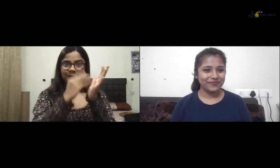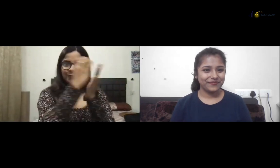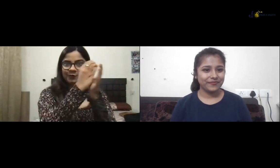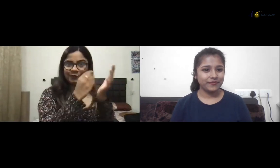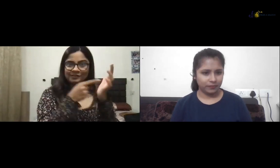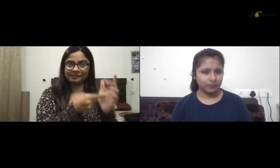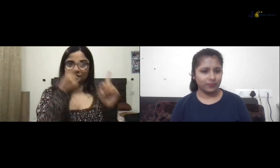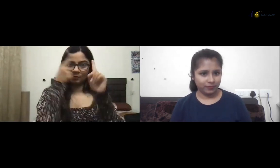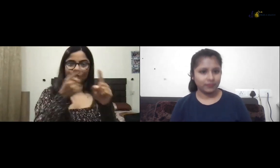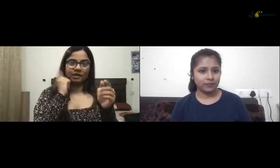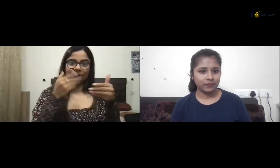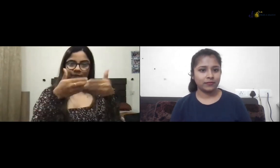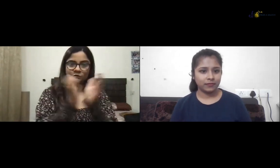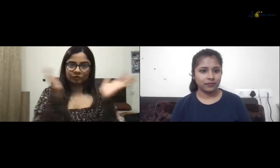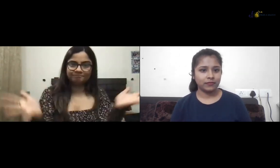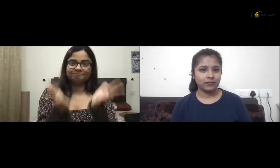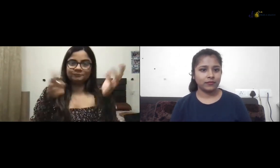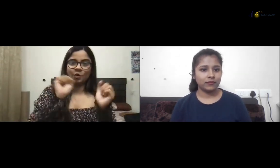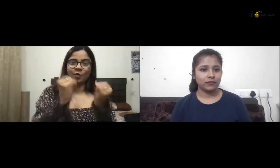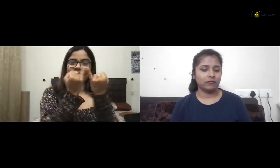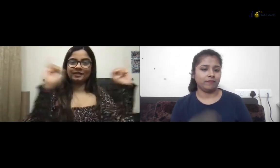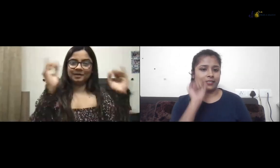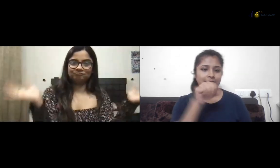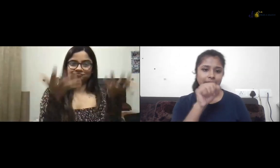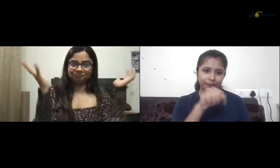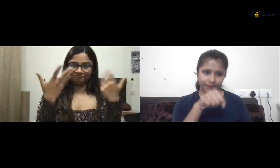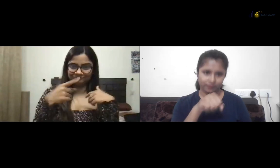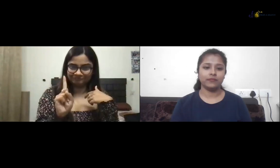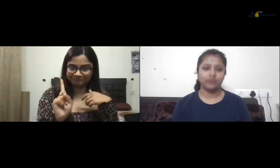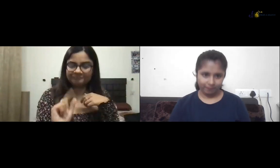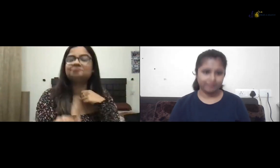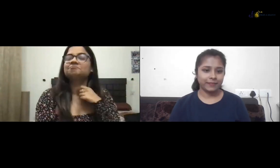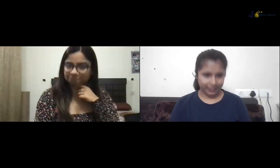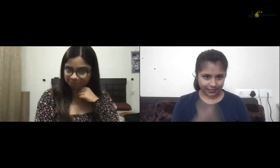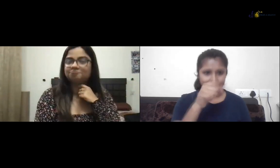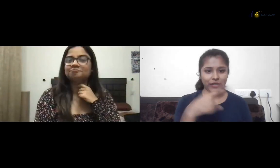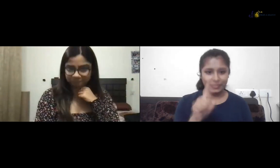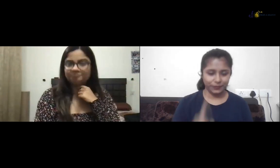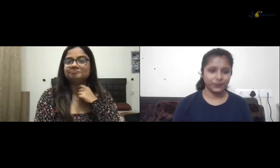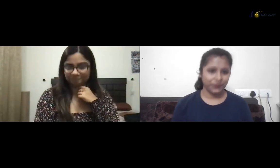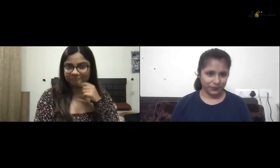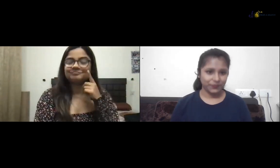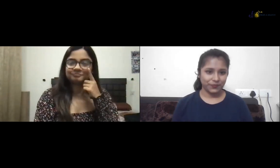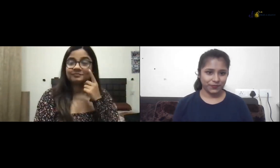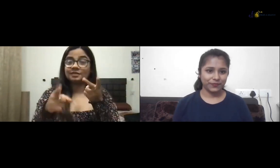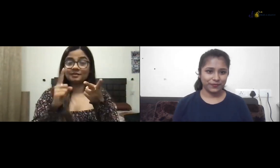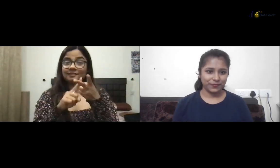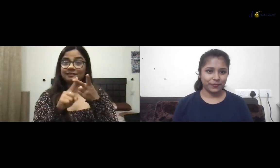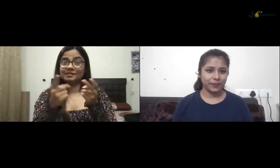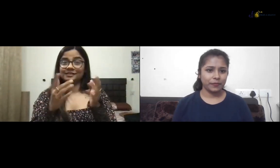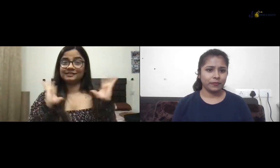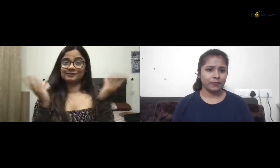So I have one question, sign medium. What is the aim for this? This is the aim for making course for the